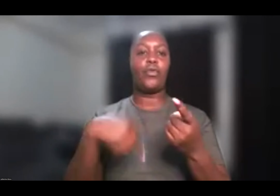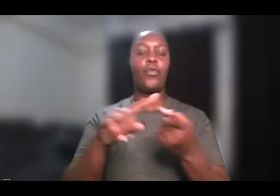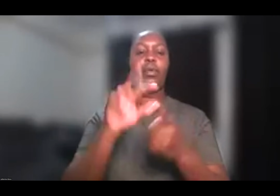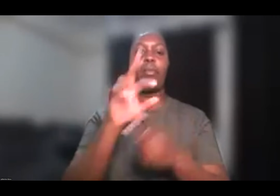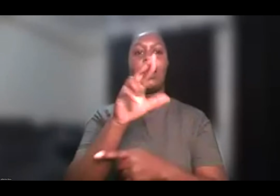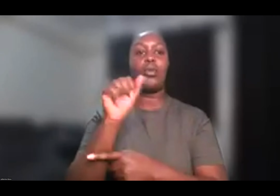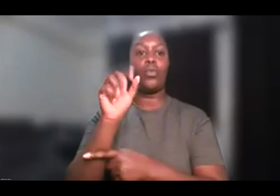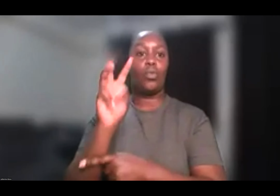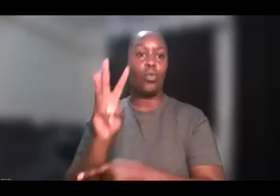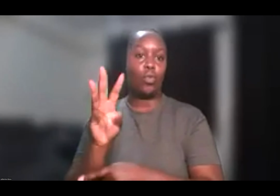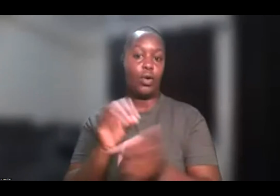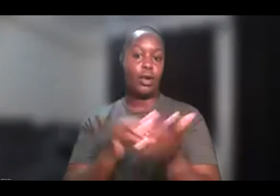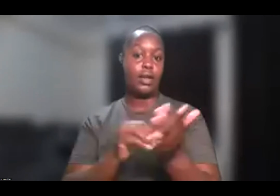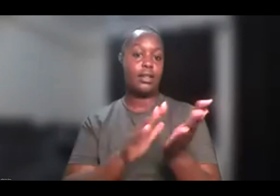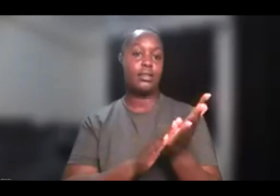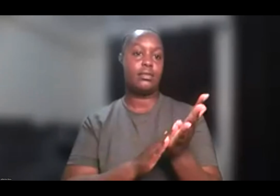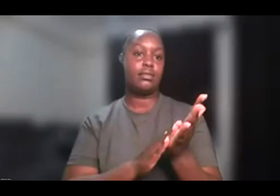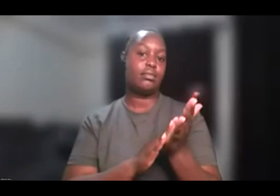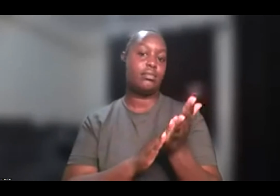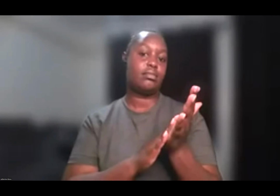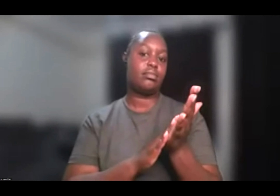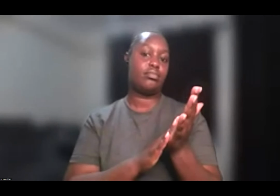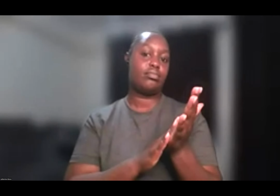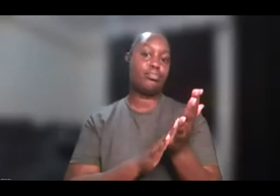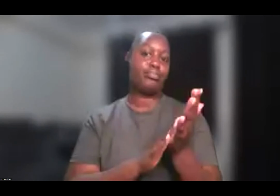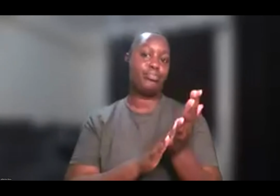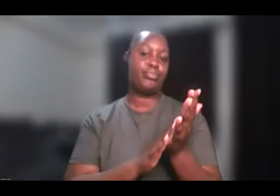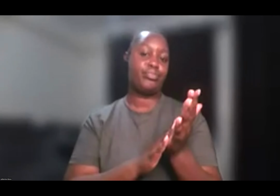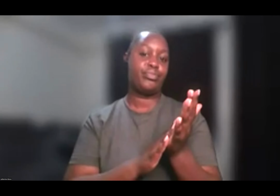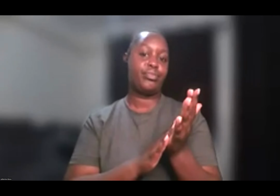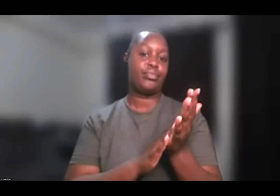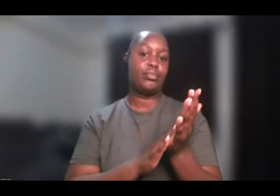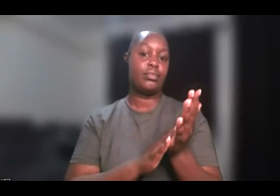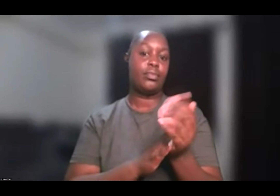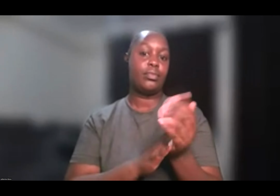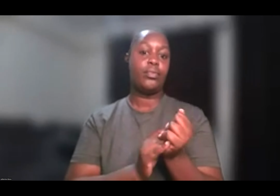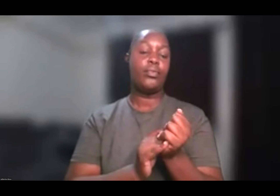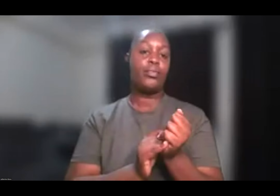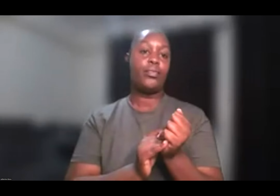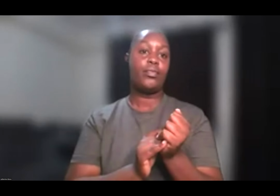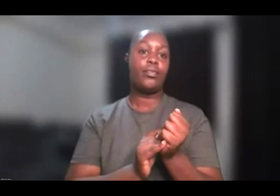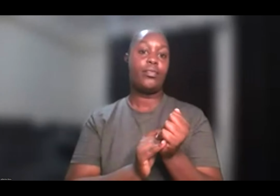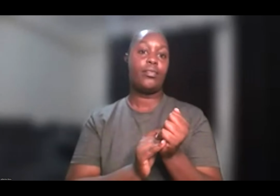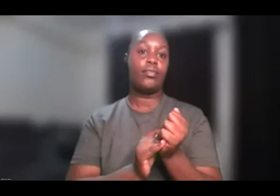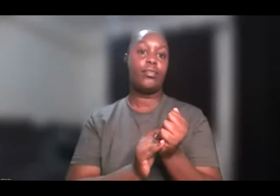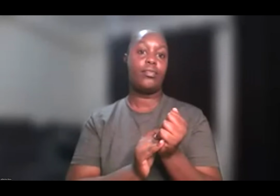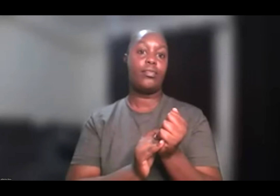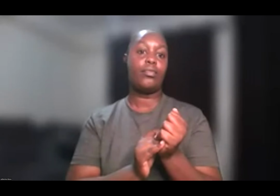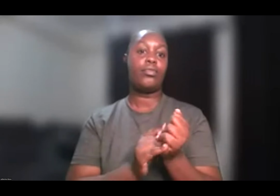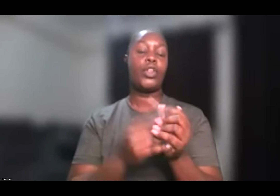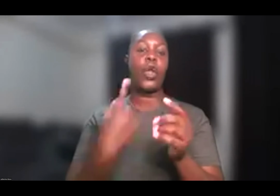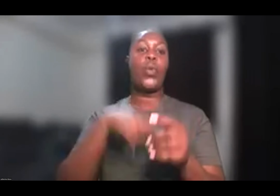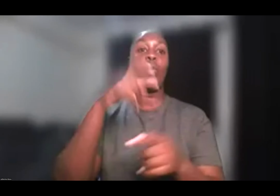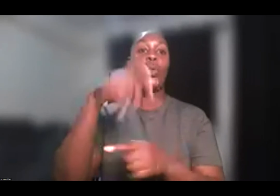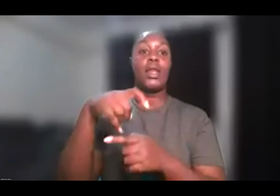again after about this slide. So we need collaboration as collaboration is essential for